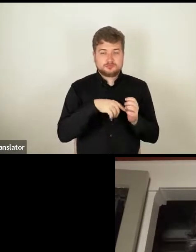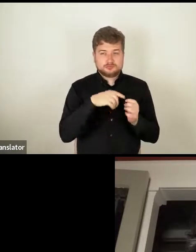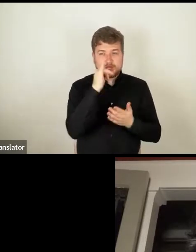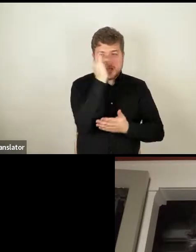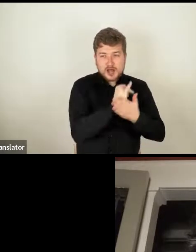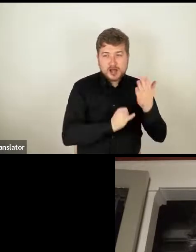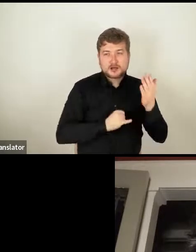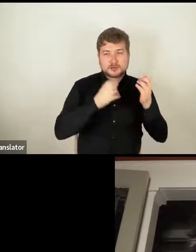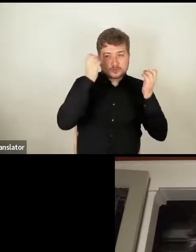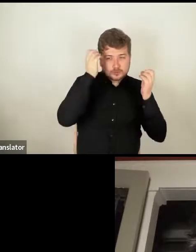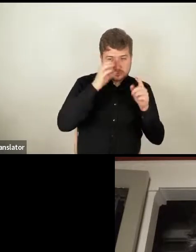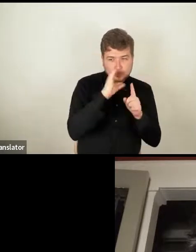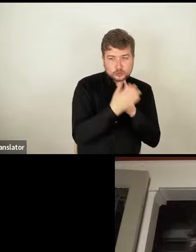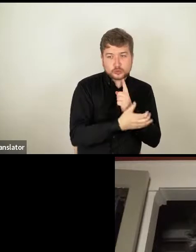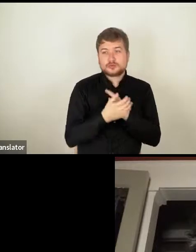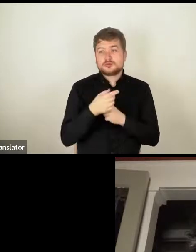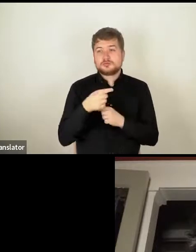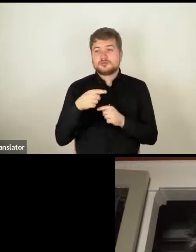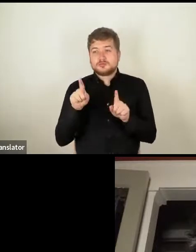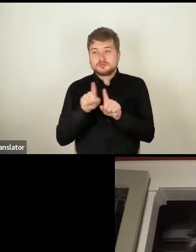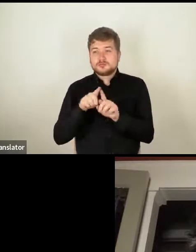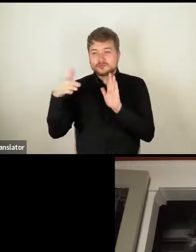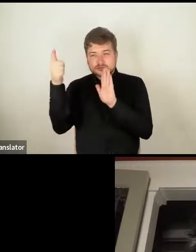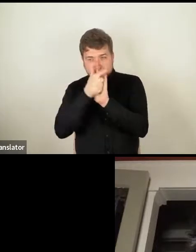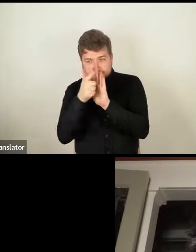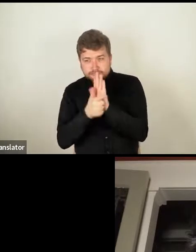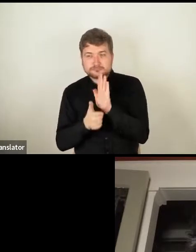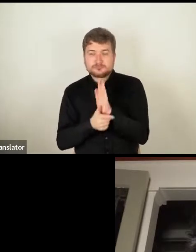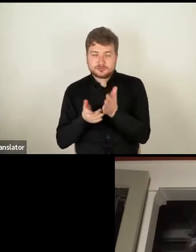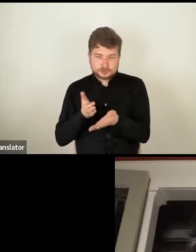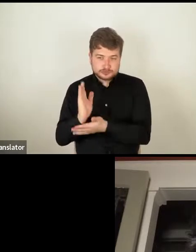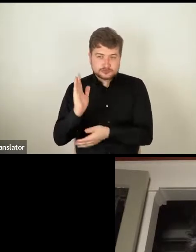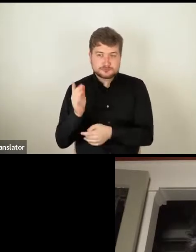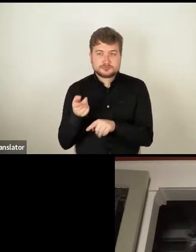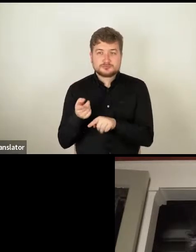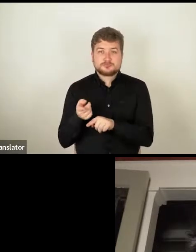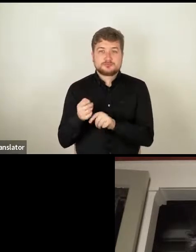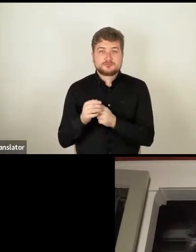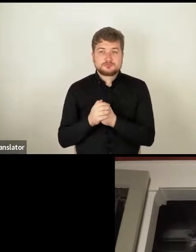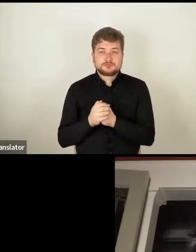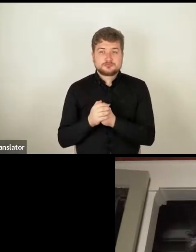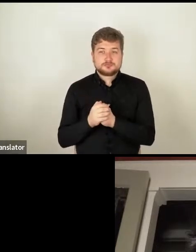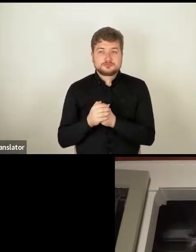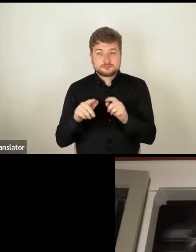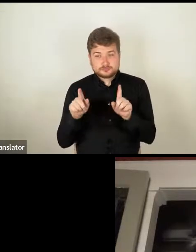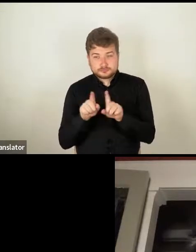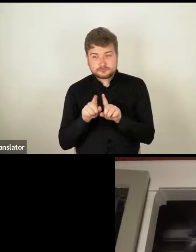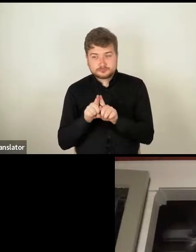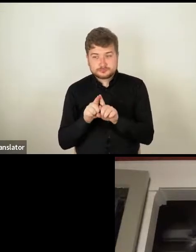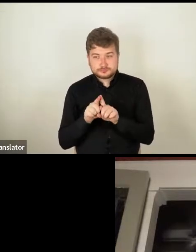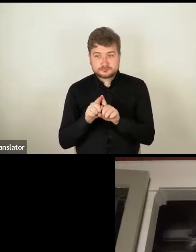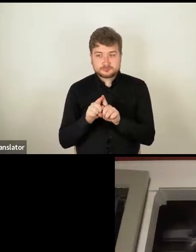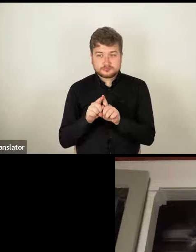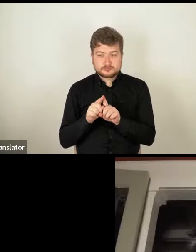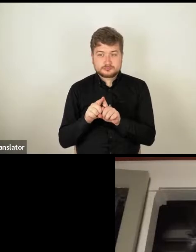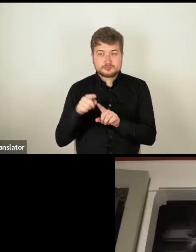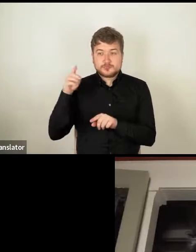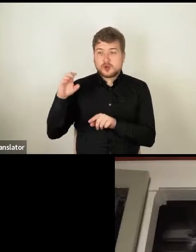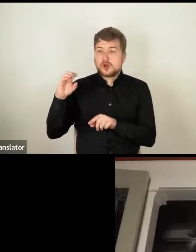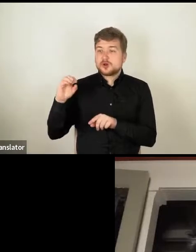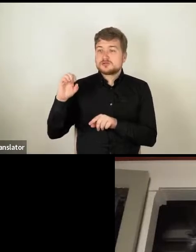and so on. She was appointed as the OSCEPA Special Representative on Gender Issues already